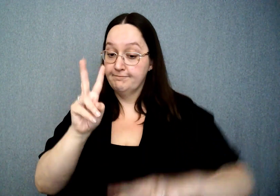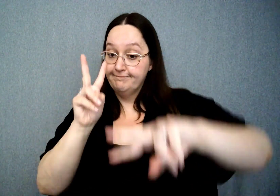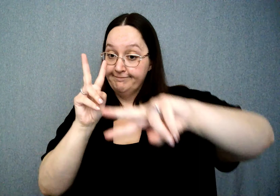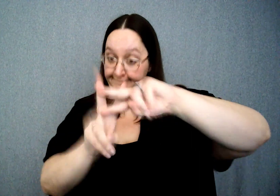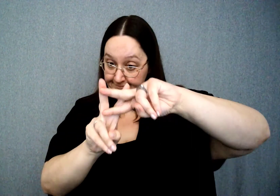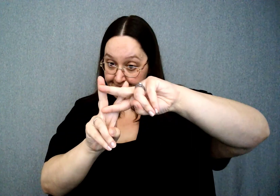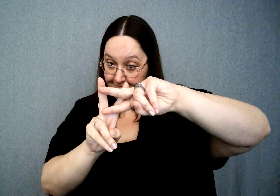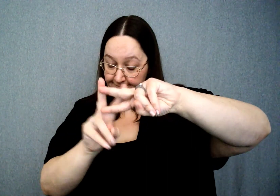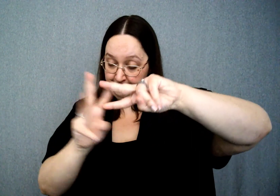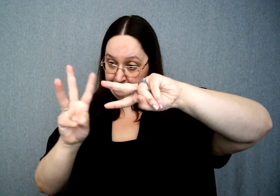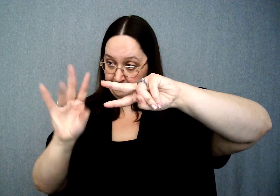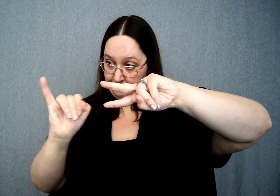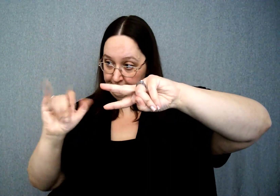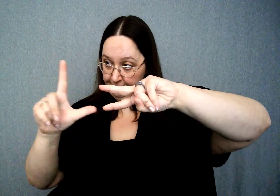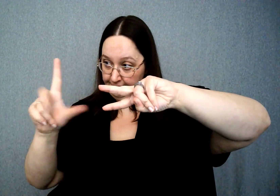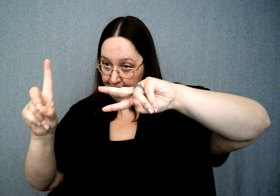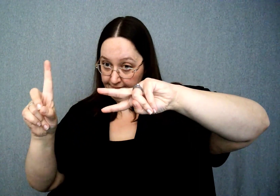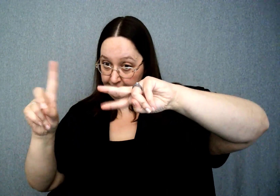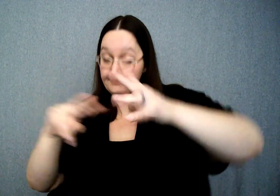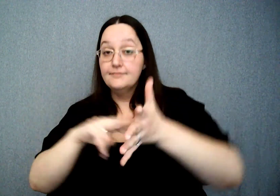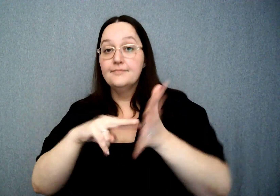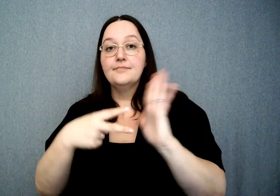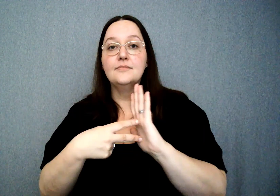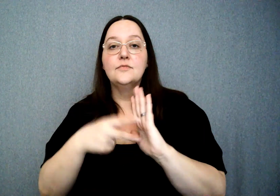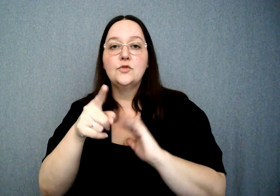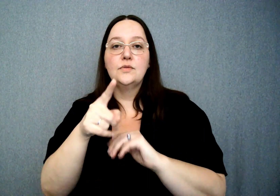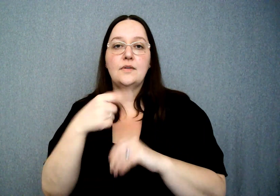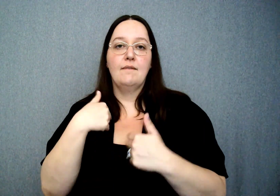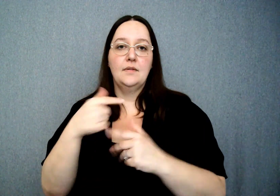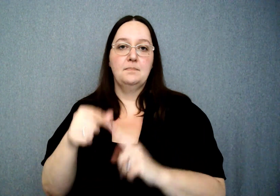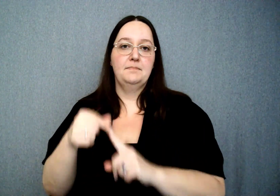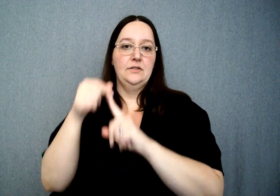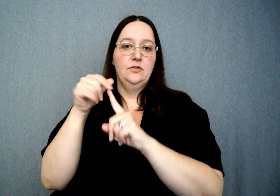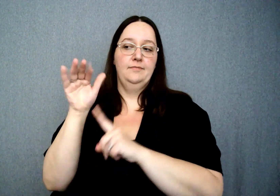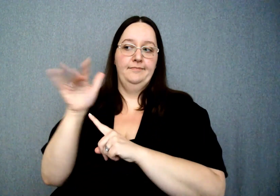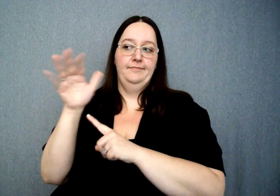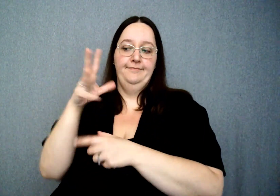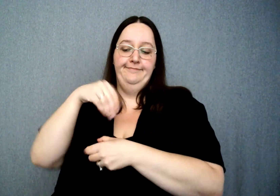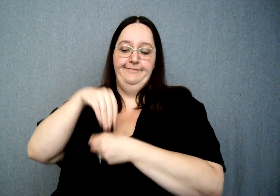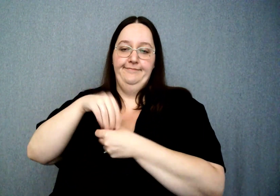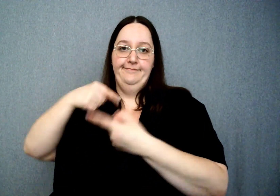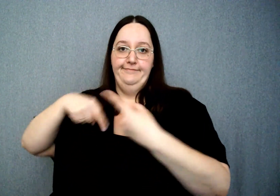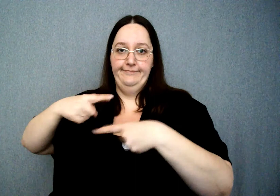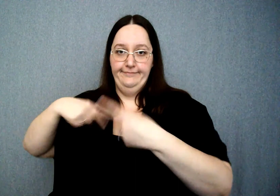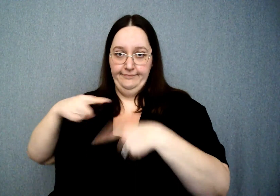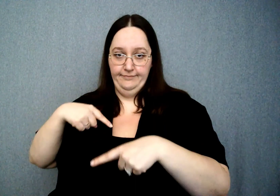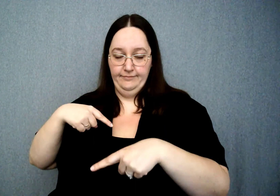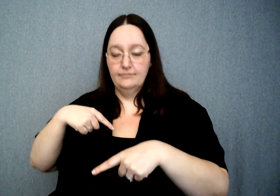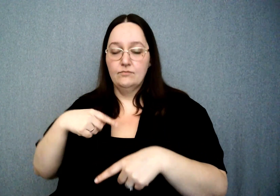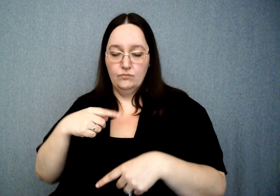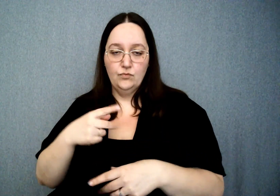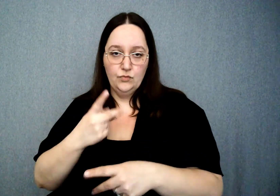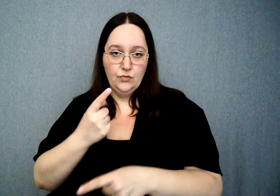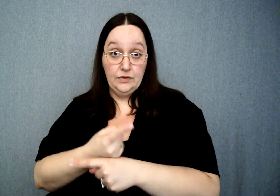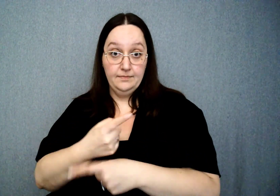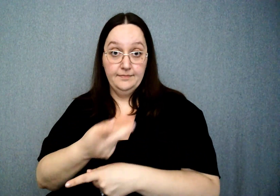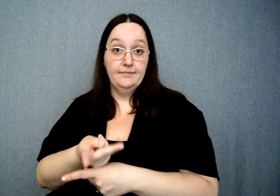wild. This is a fingerspelled loan sign, meaning you have that pound symbol. Right? It has special fingerspelling within the